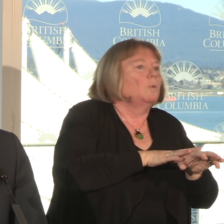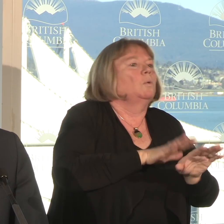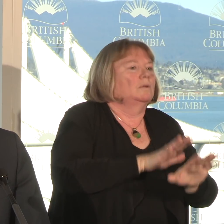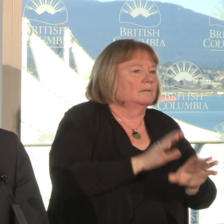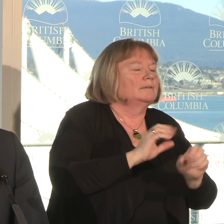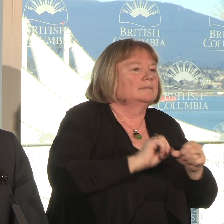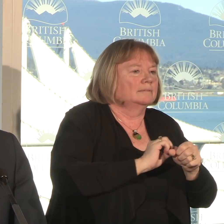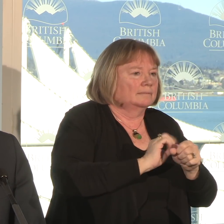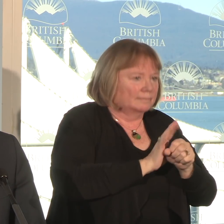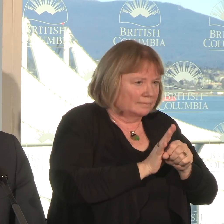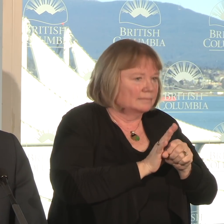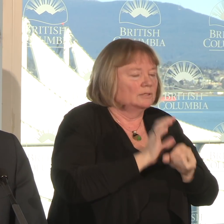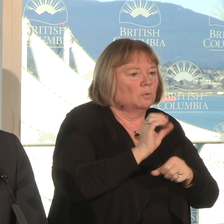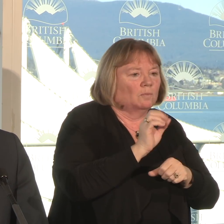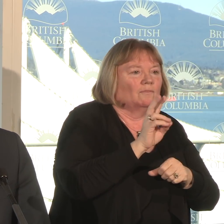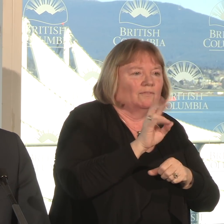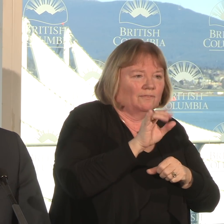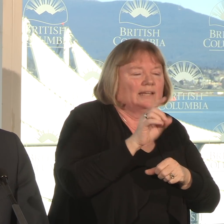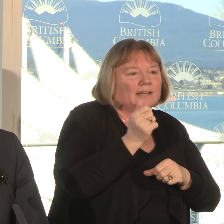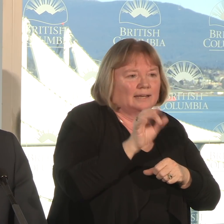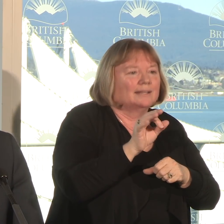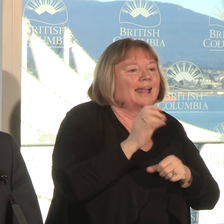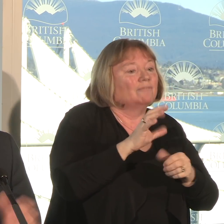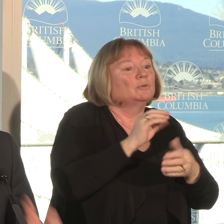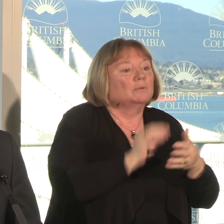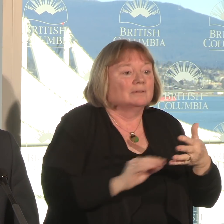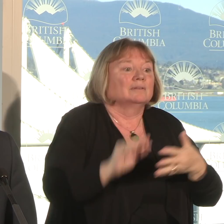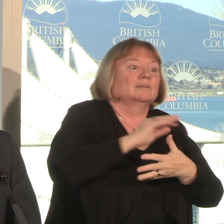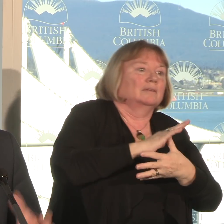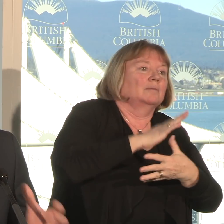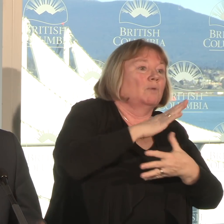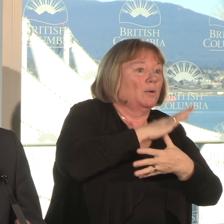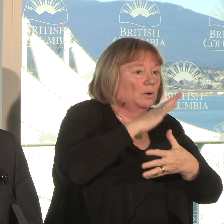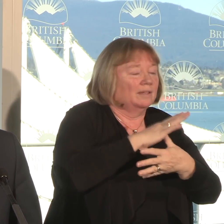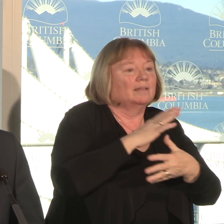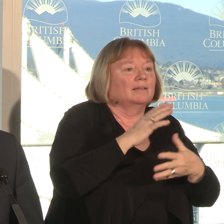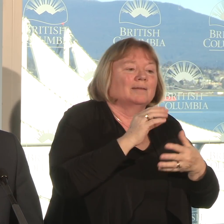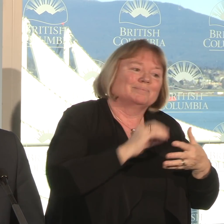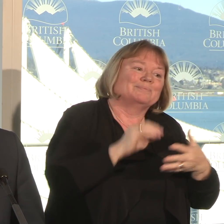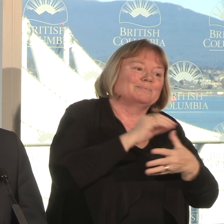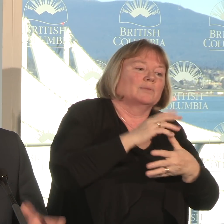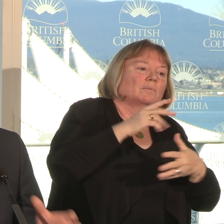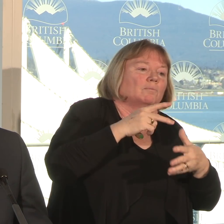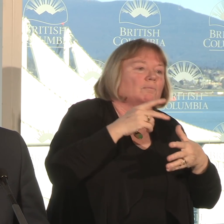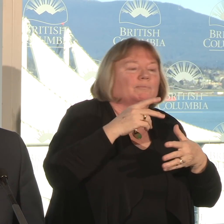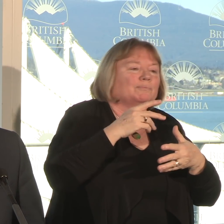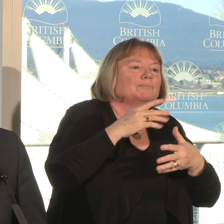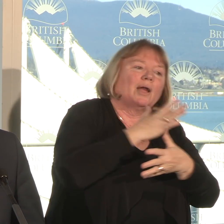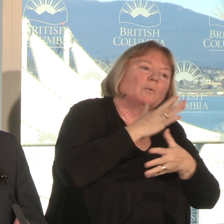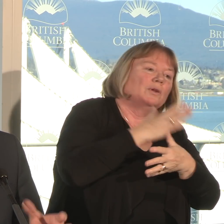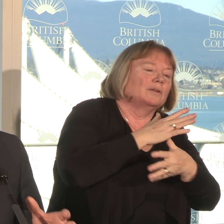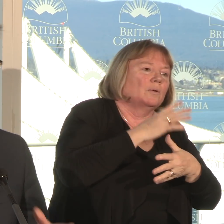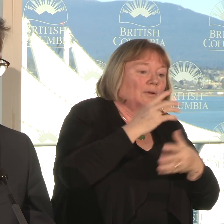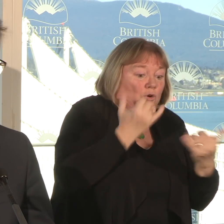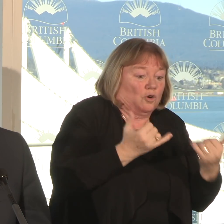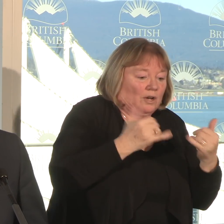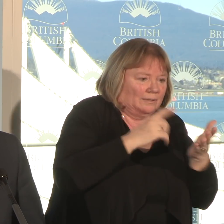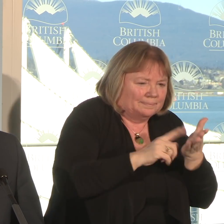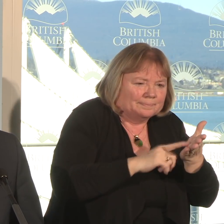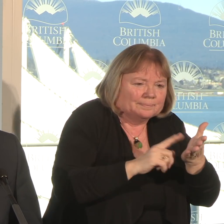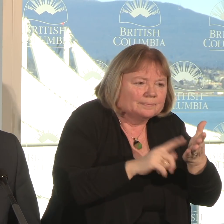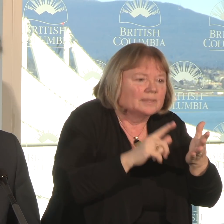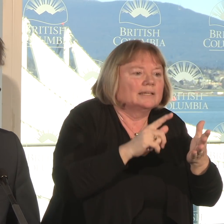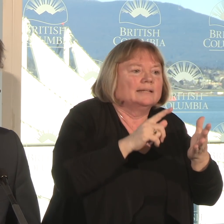in BC. As Dr. Henry has said, we have to prioritize, and that includes prioritizing on current investigations,